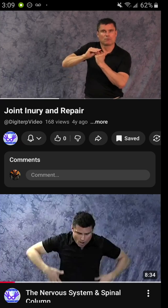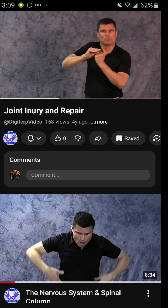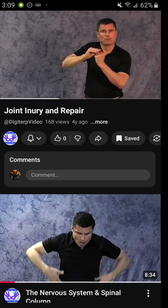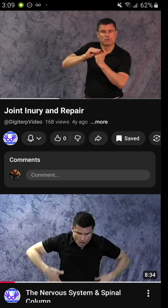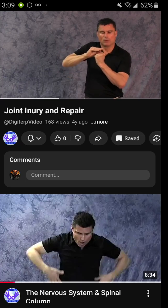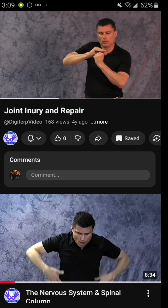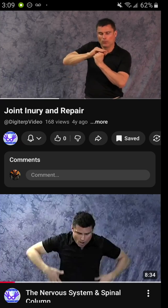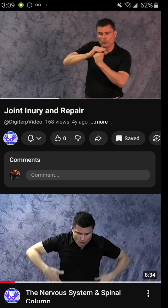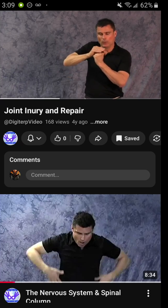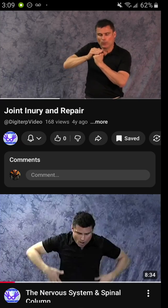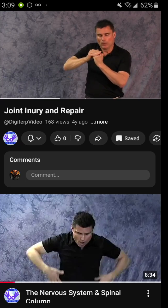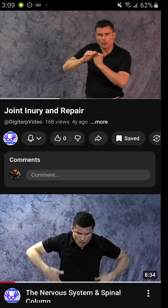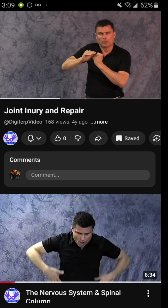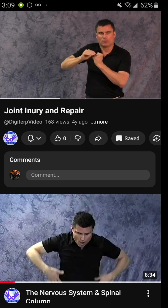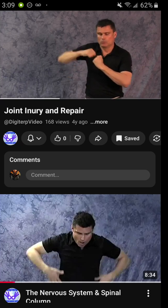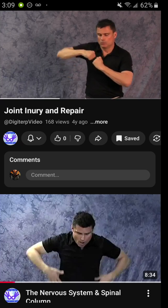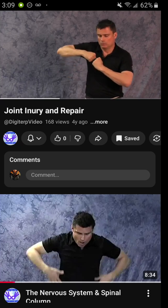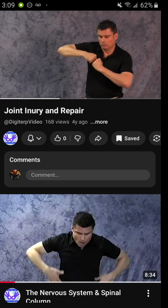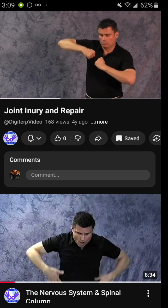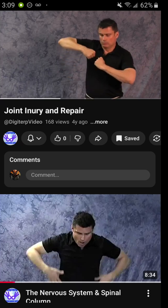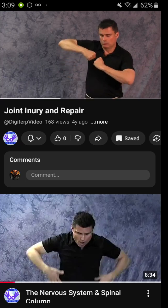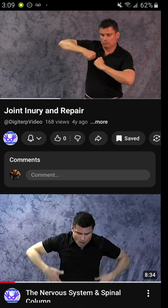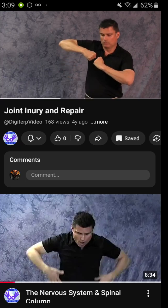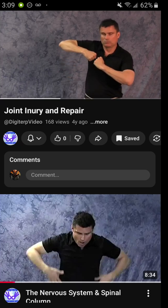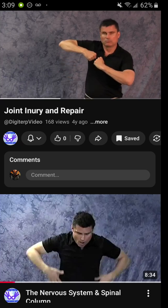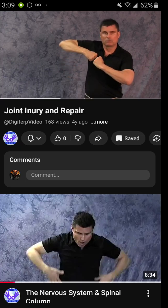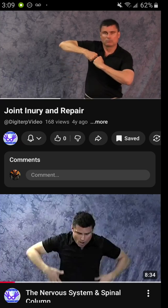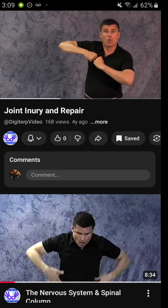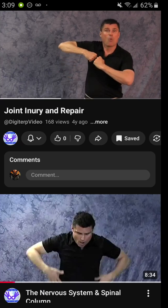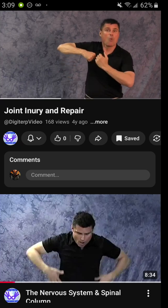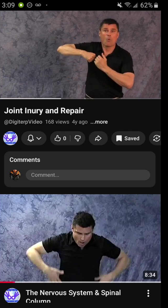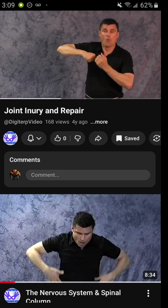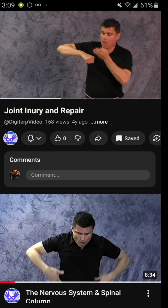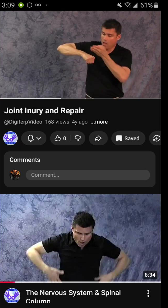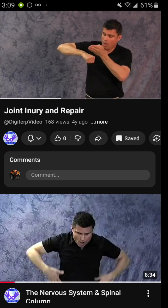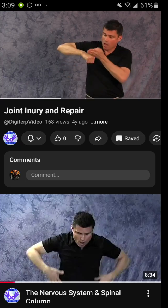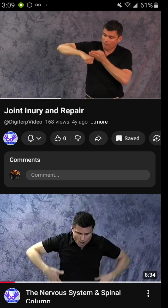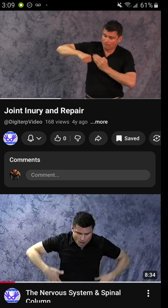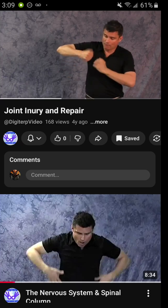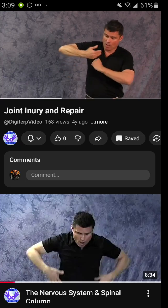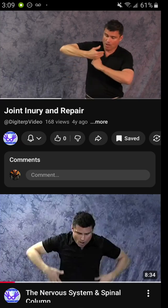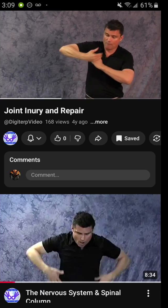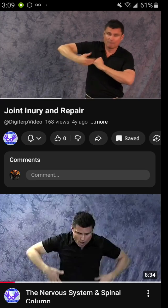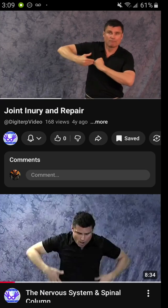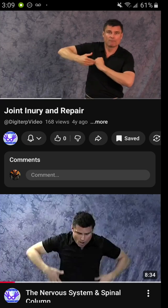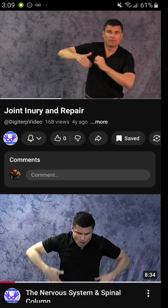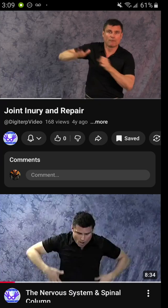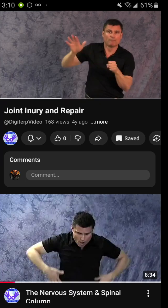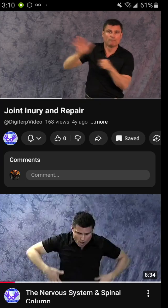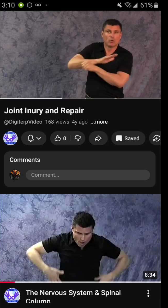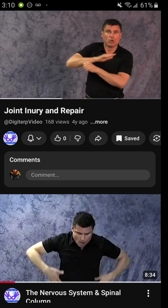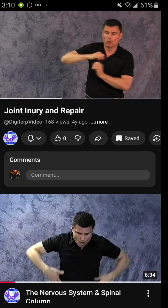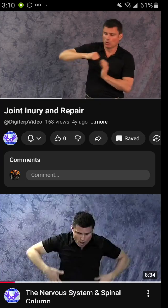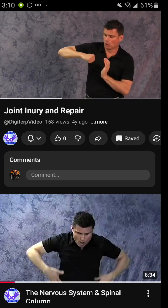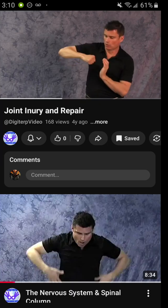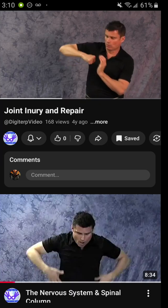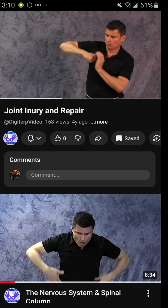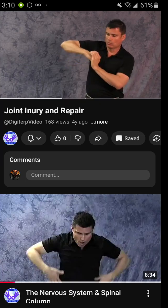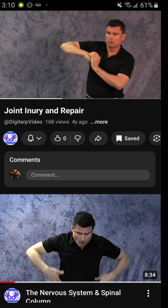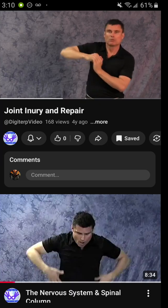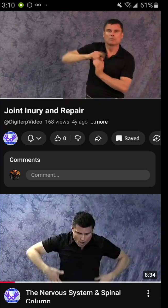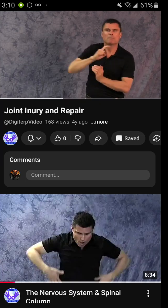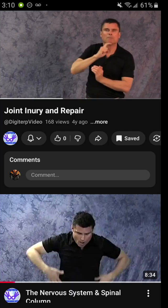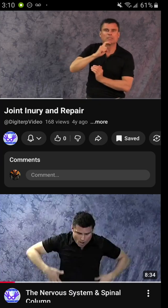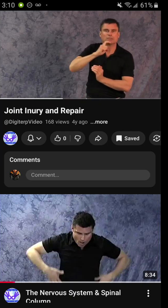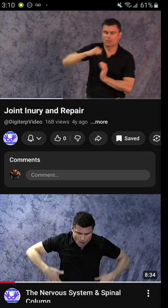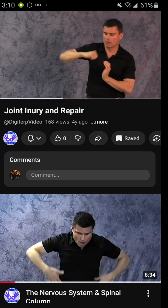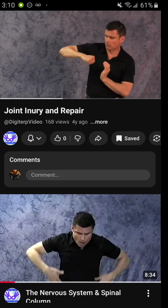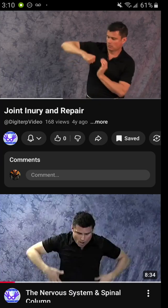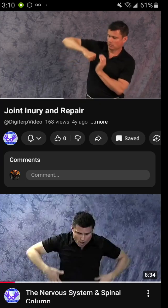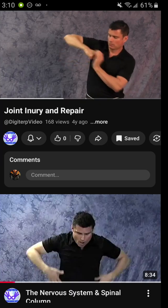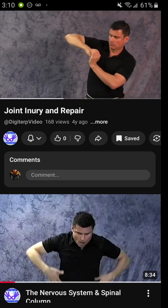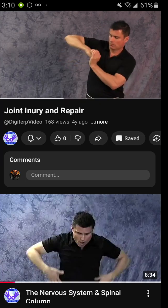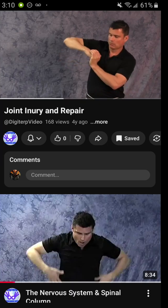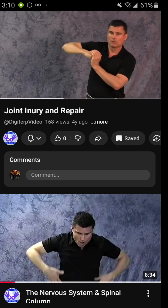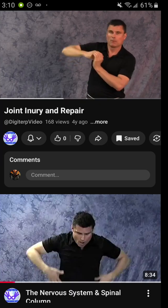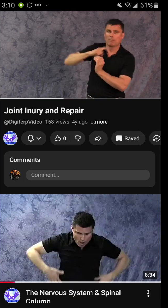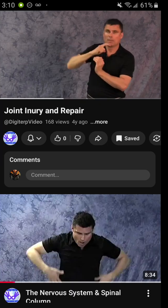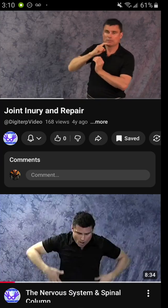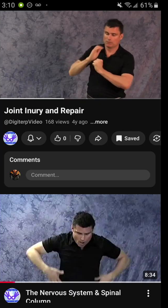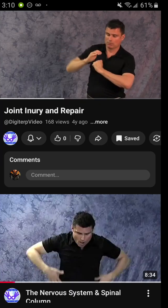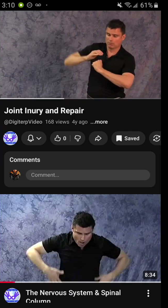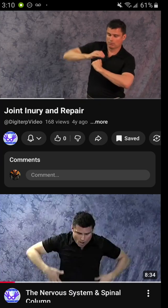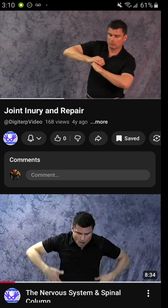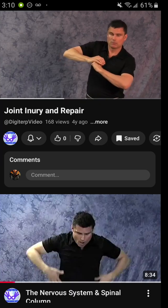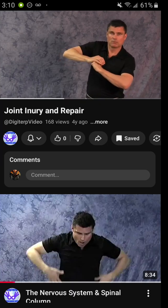small forms of ligaments combine can adjust to that amount